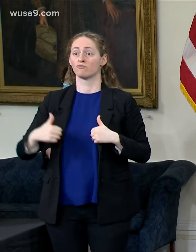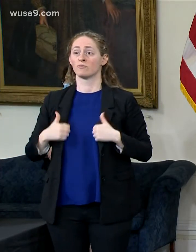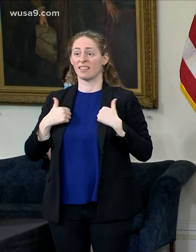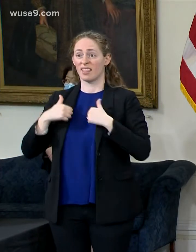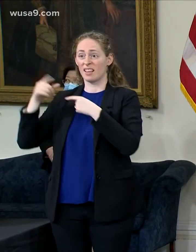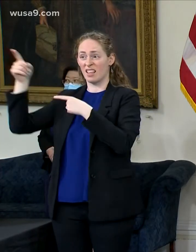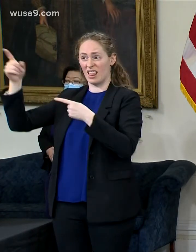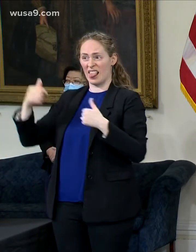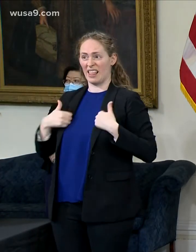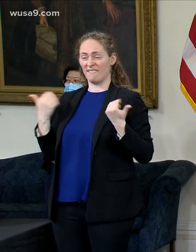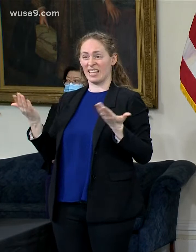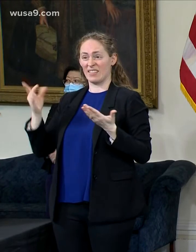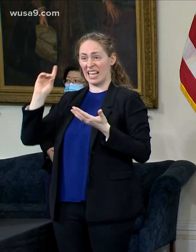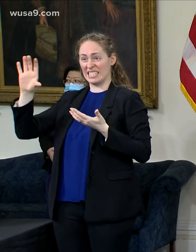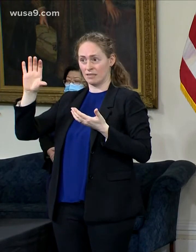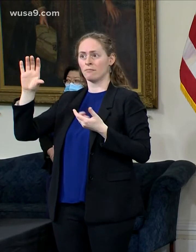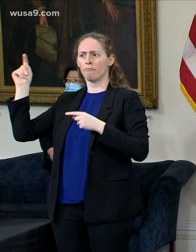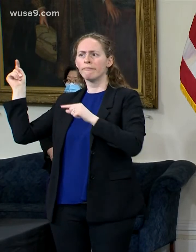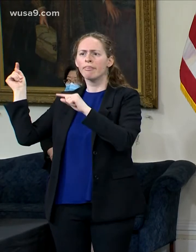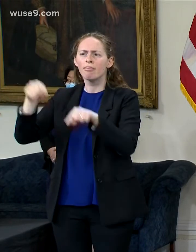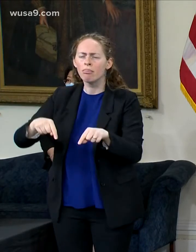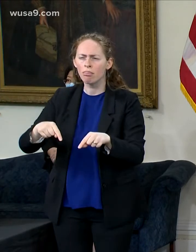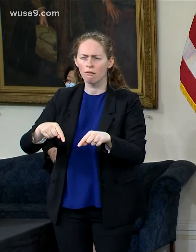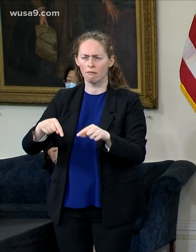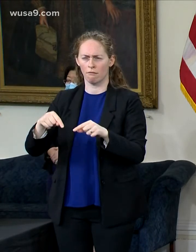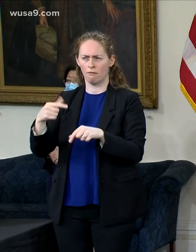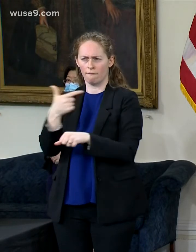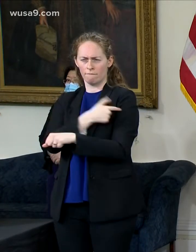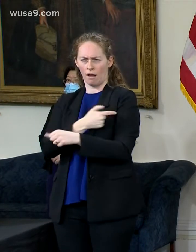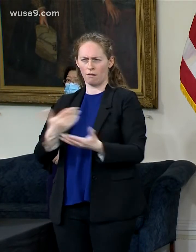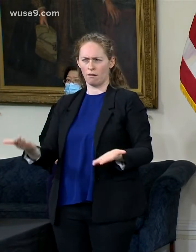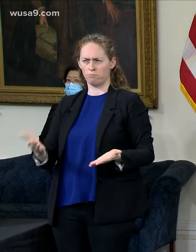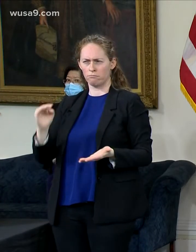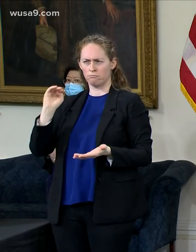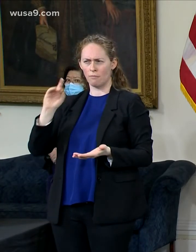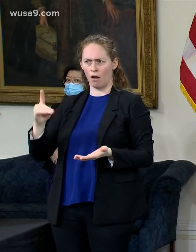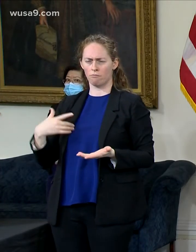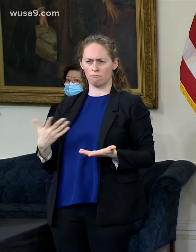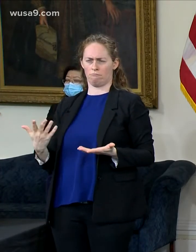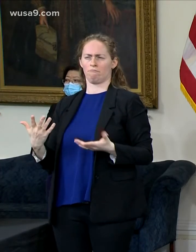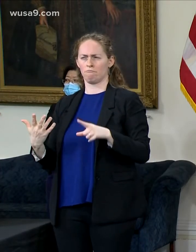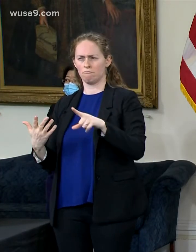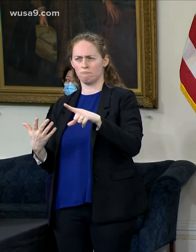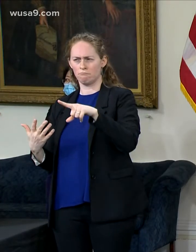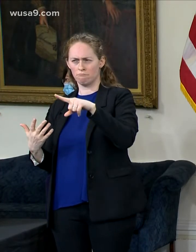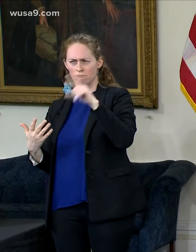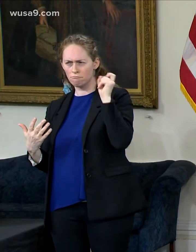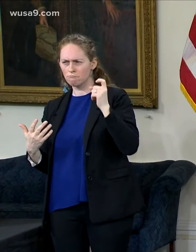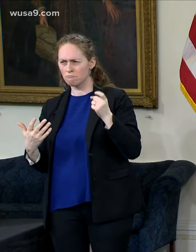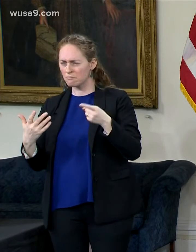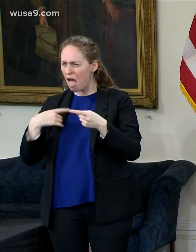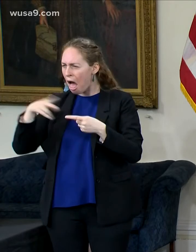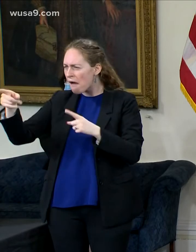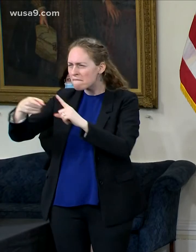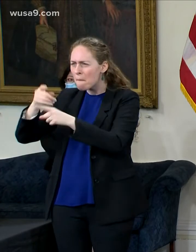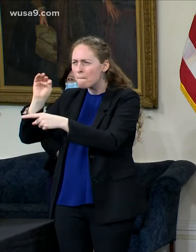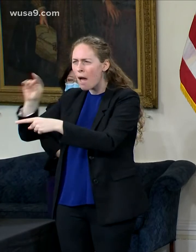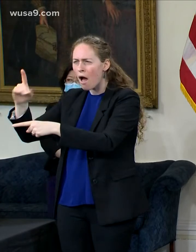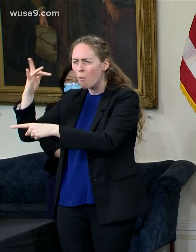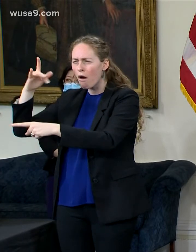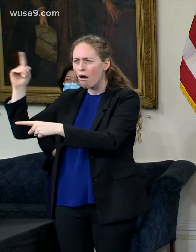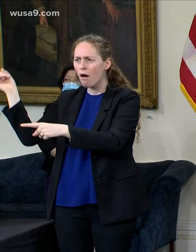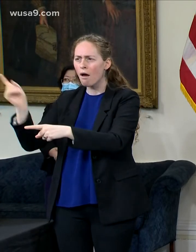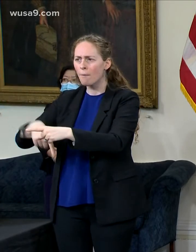mass sites, particularly at NFT Stadium, and wanted to find out what is happening, are there cancellations,